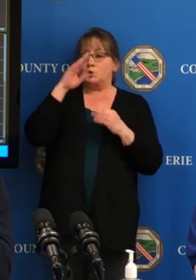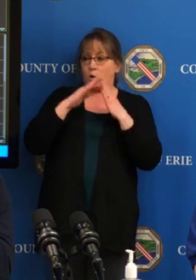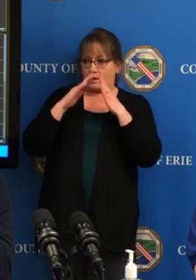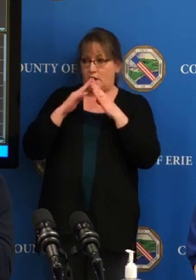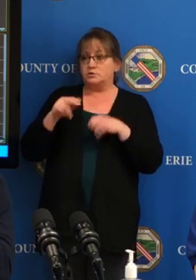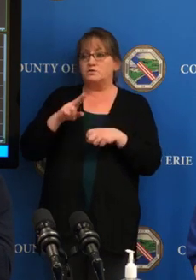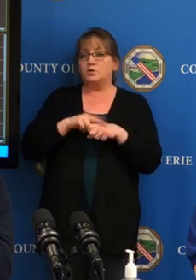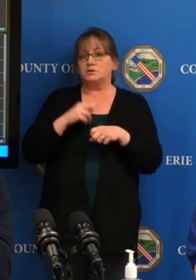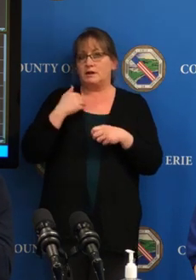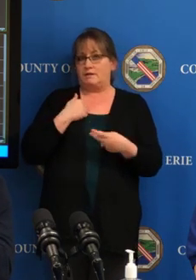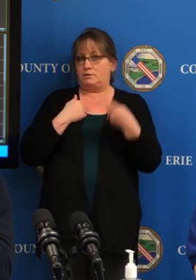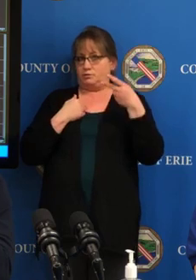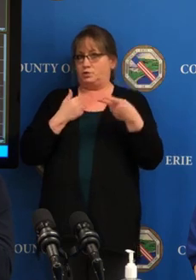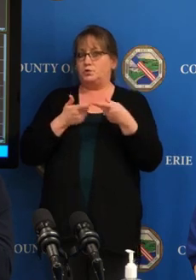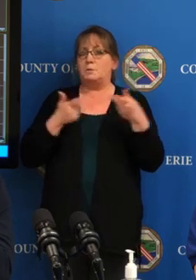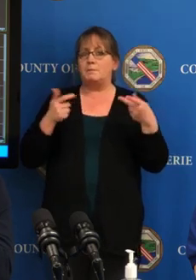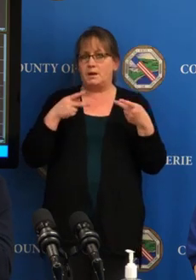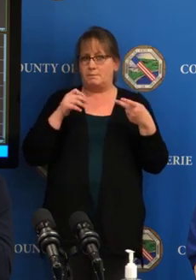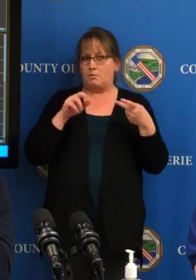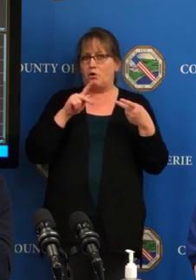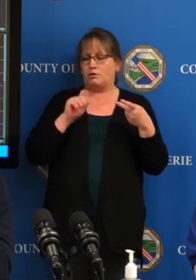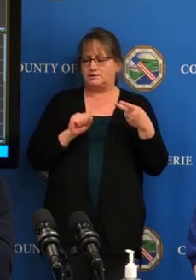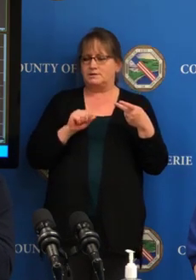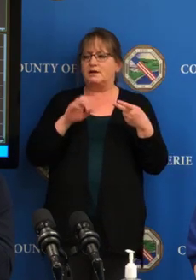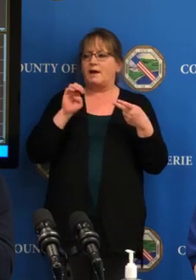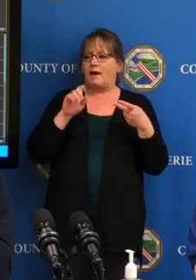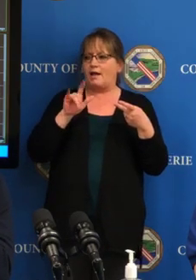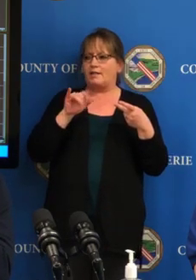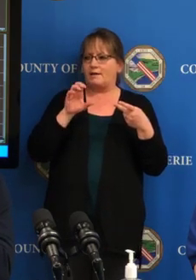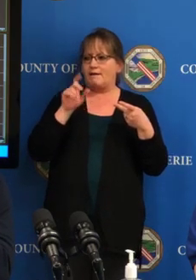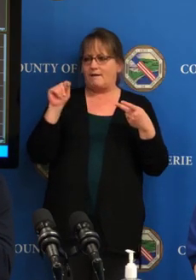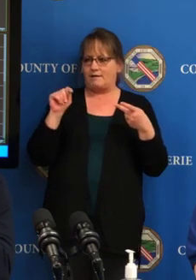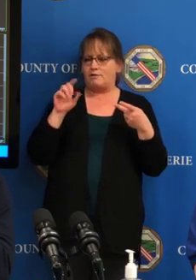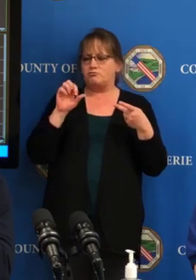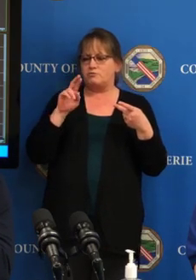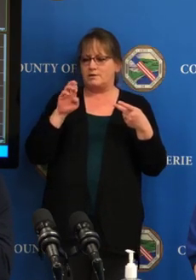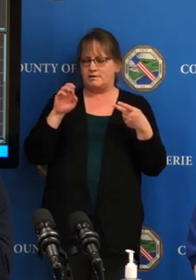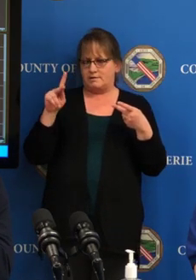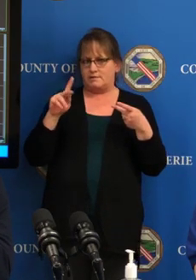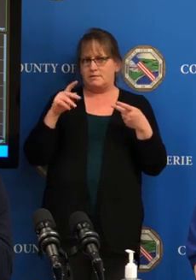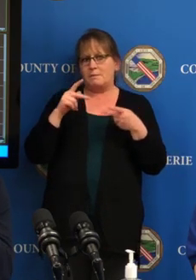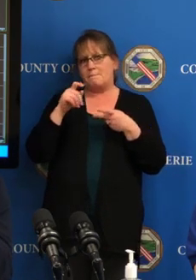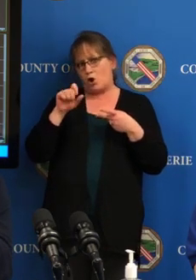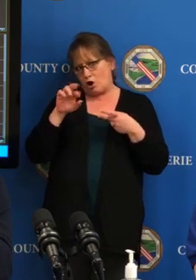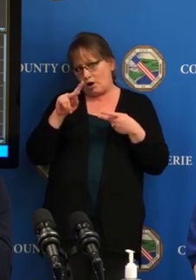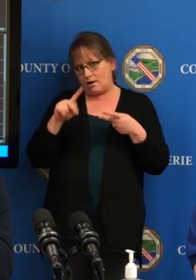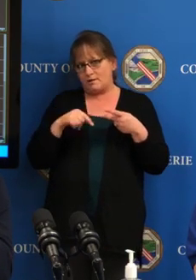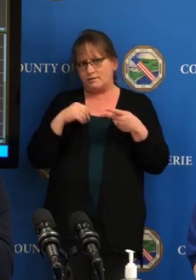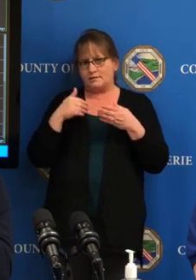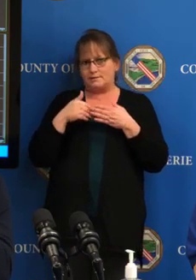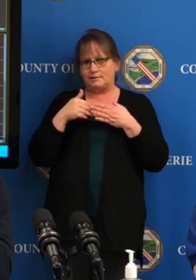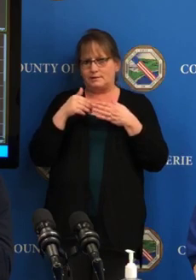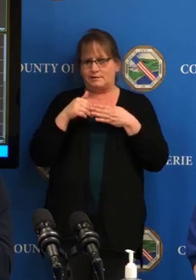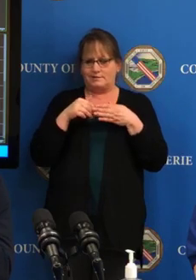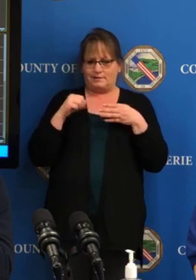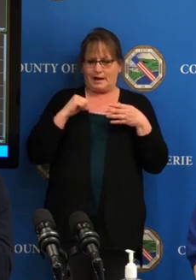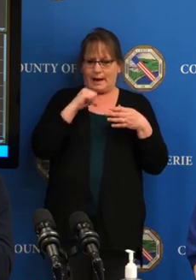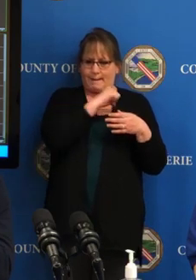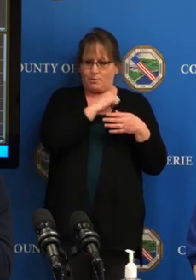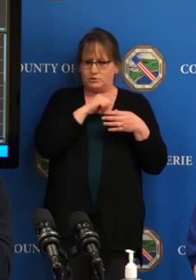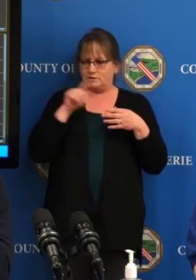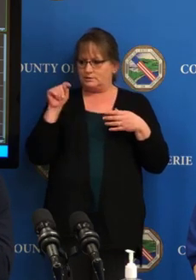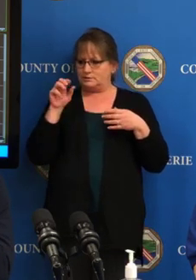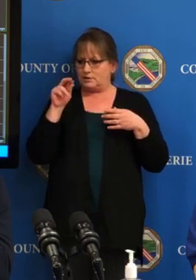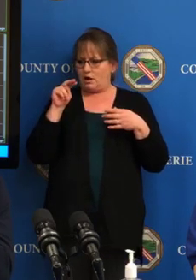of course, we have two major parks, Ellicott Creek Park in the Tonawandas, right on the Tonawanda-Amherst border along Niagara